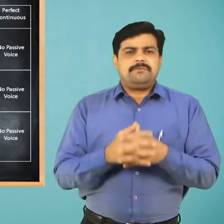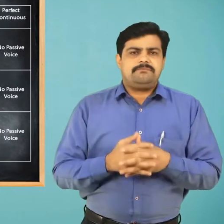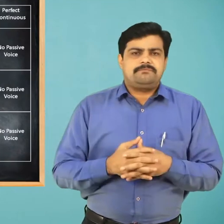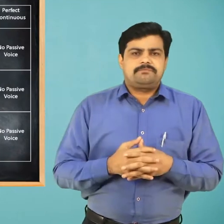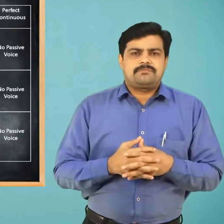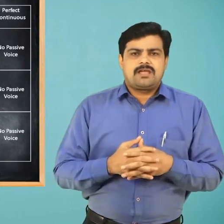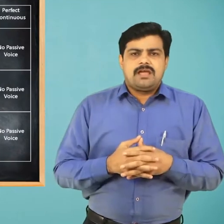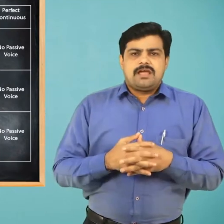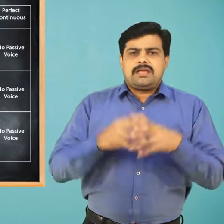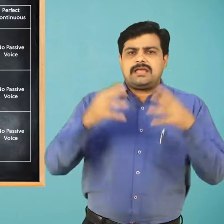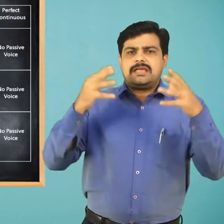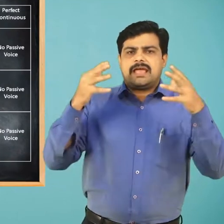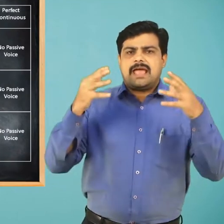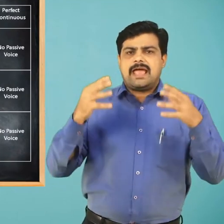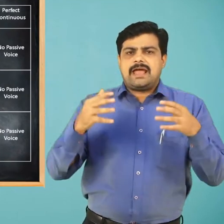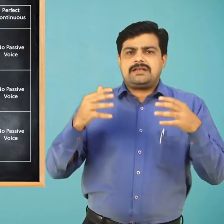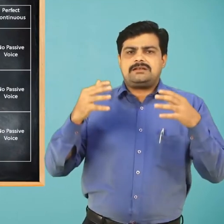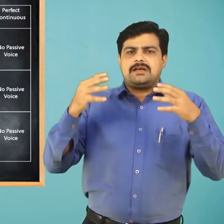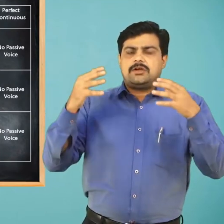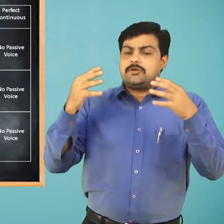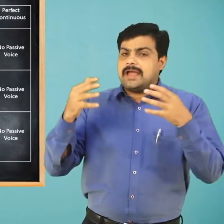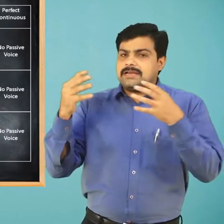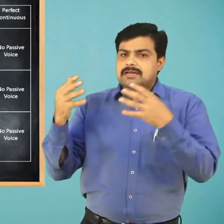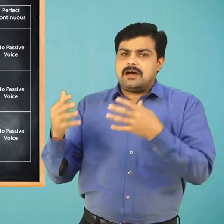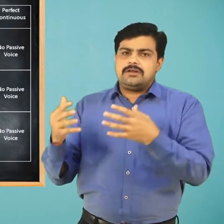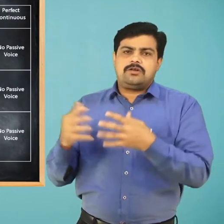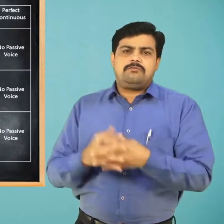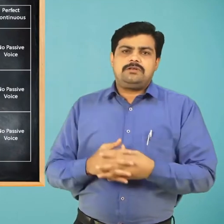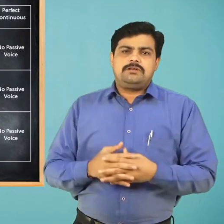him. He had read a novel